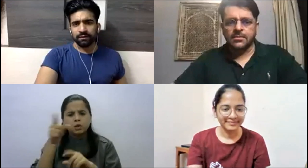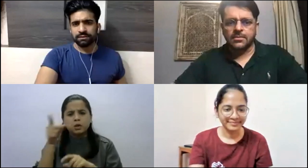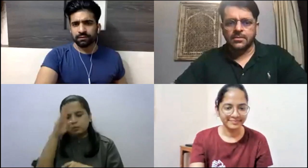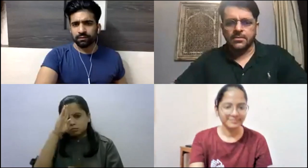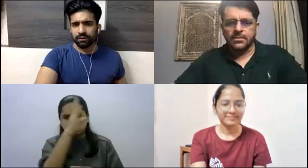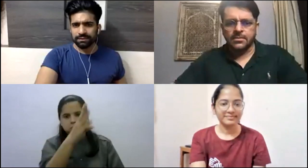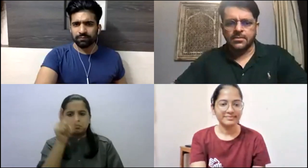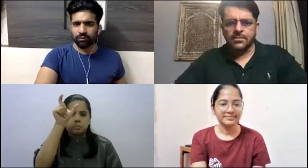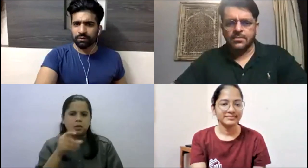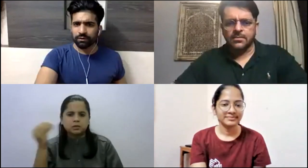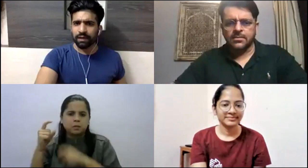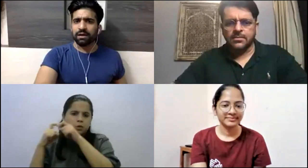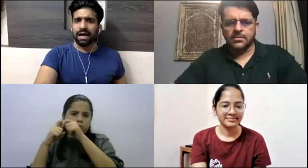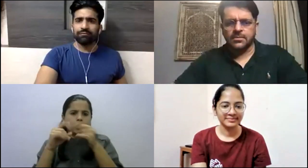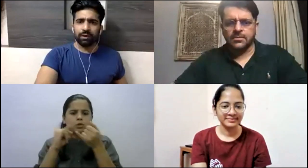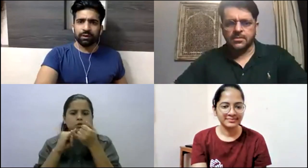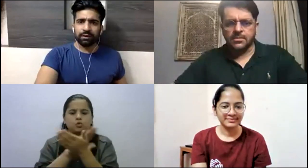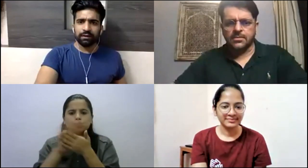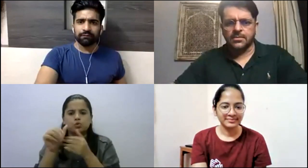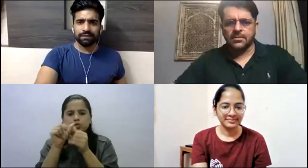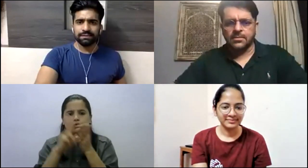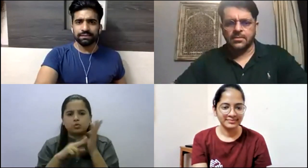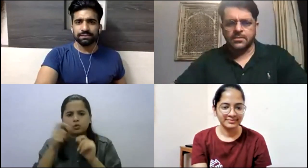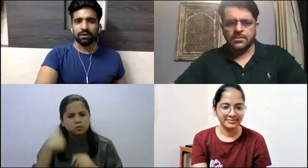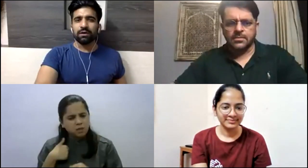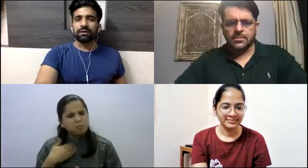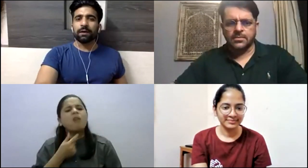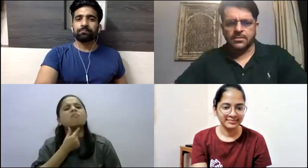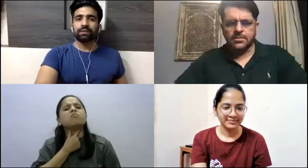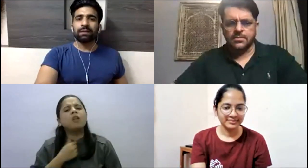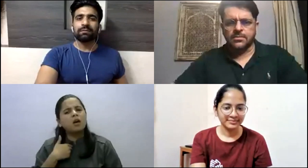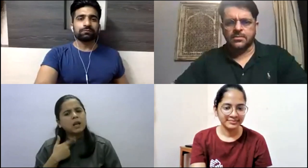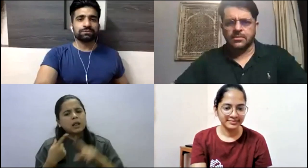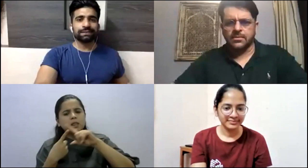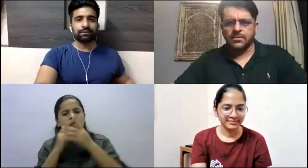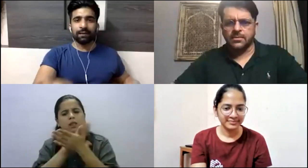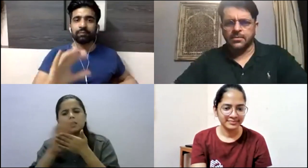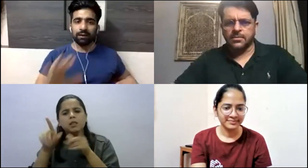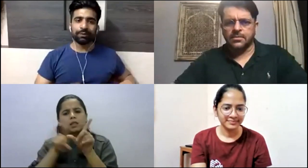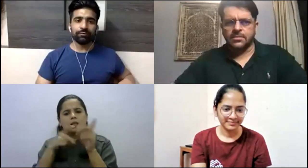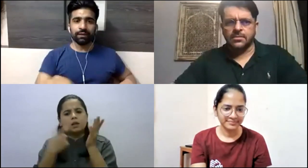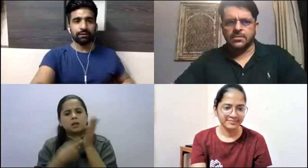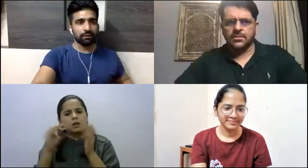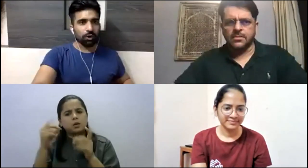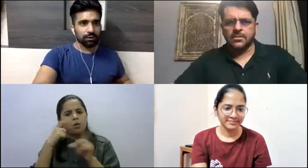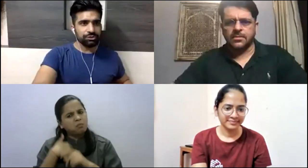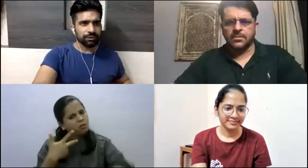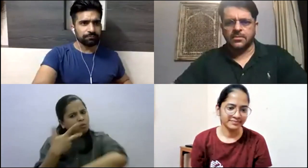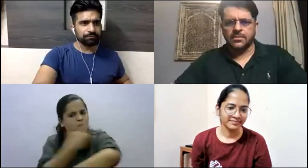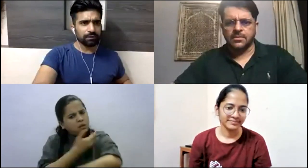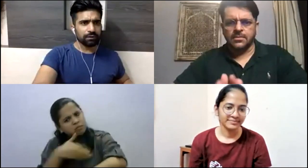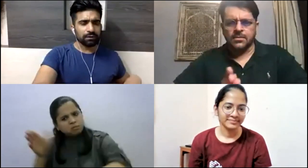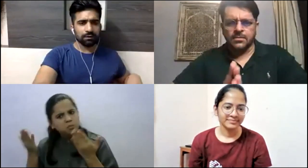I think so. I think someone. Yeah, I have thyroid. Can I take vaccines? Now, see, I'll be really honest